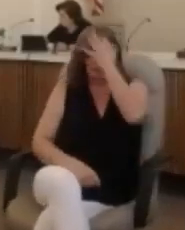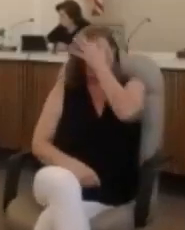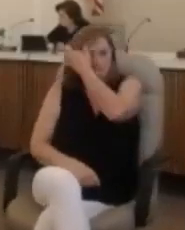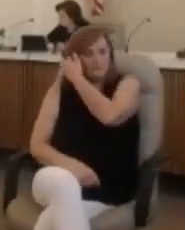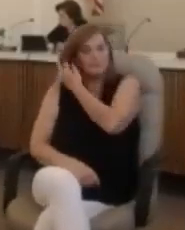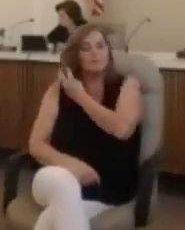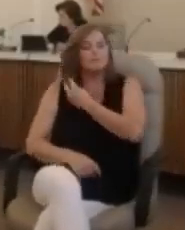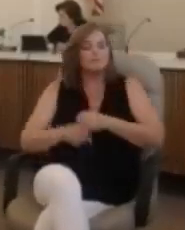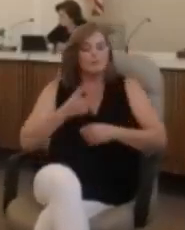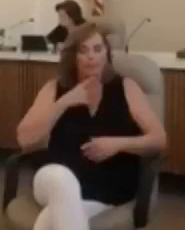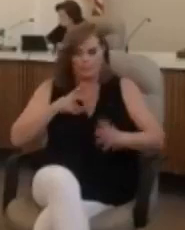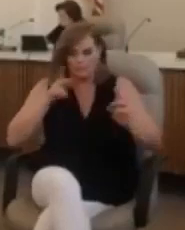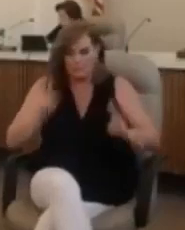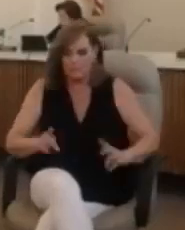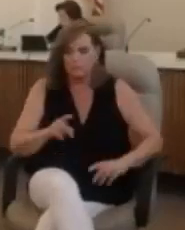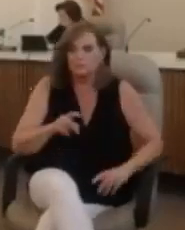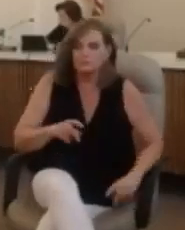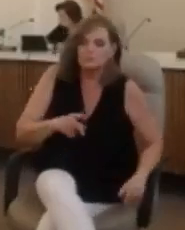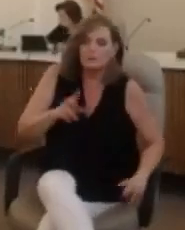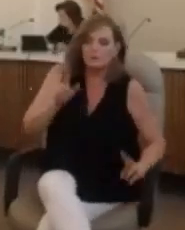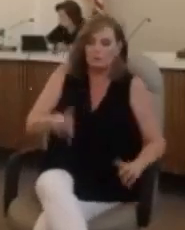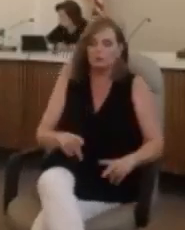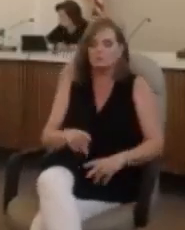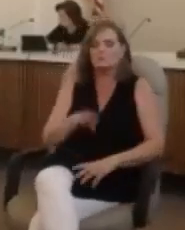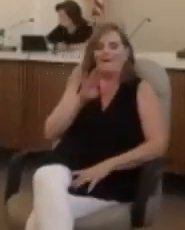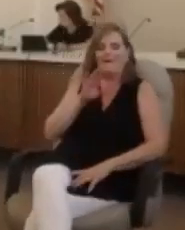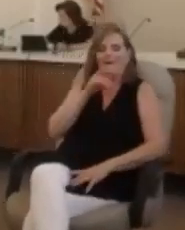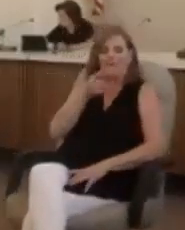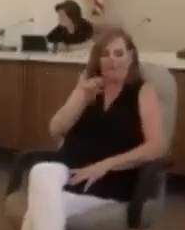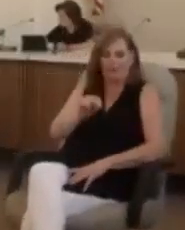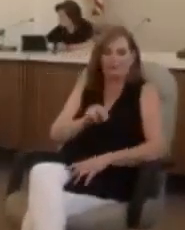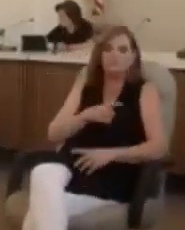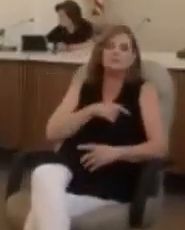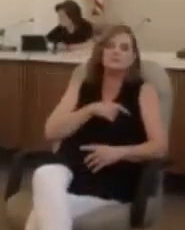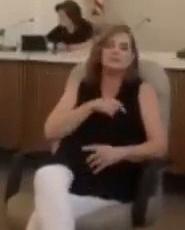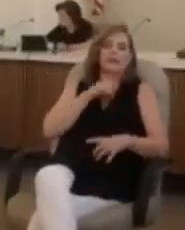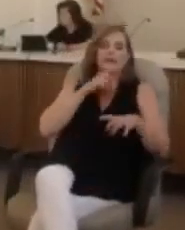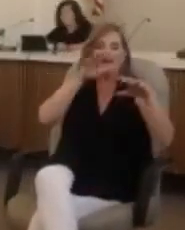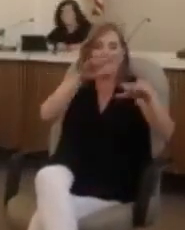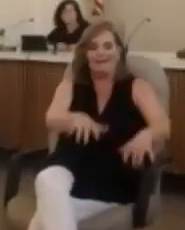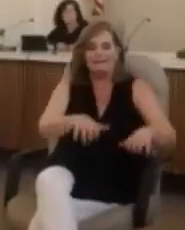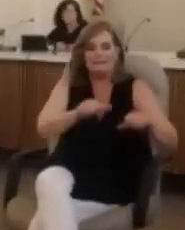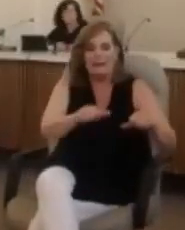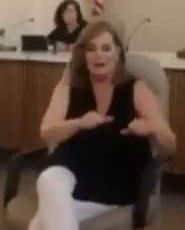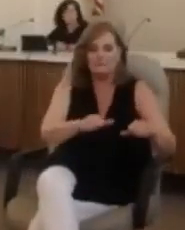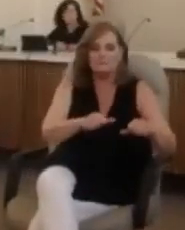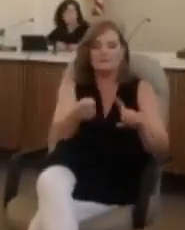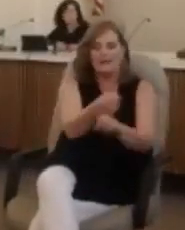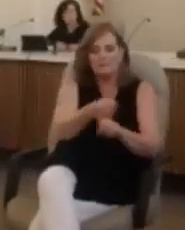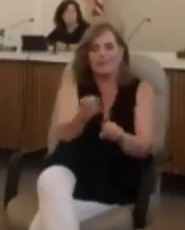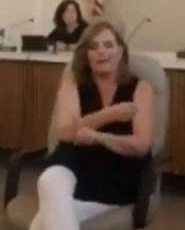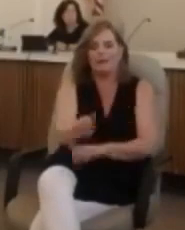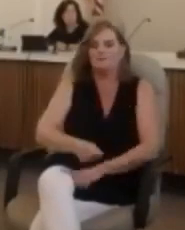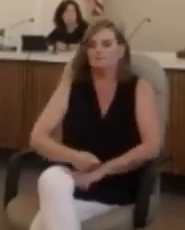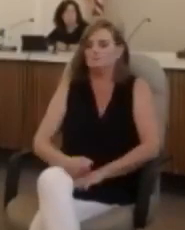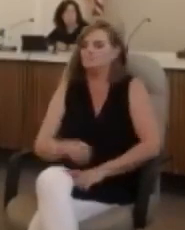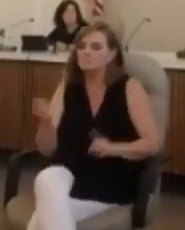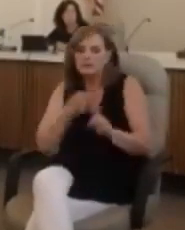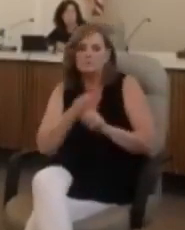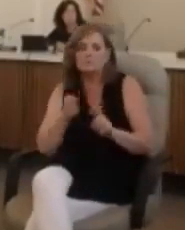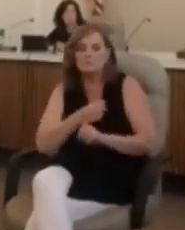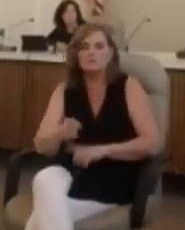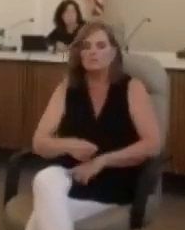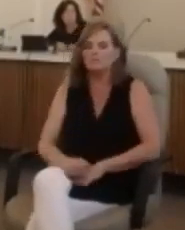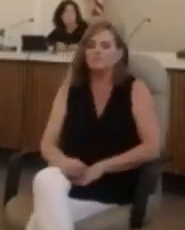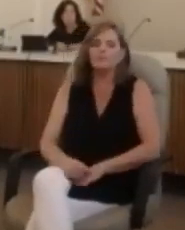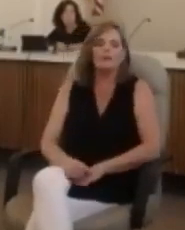felon who got out and attacked the officer, hit him, beat him fairly hard. He was